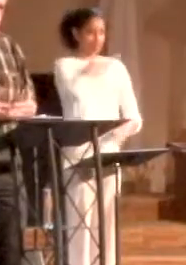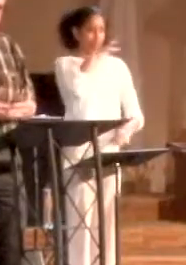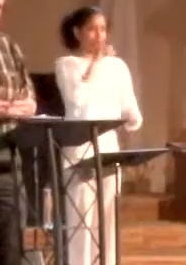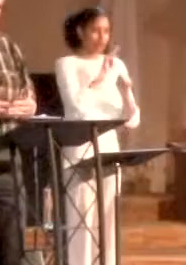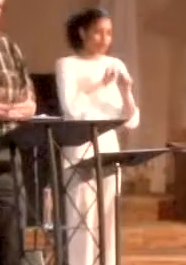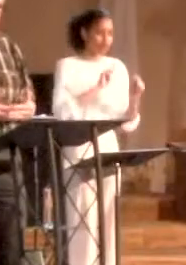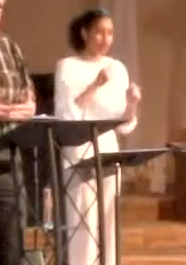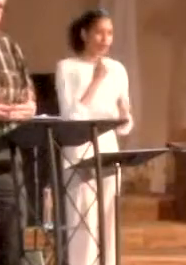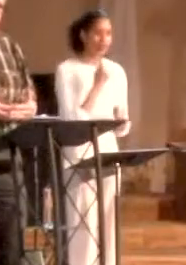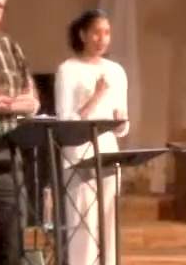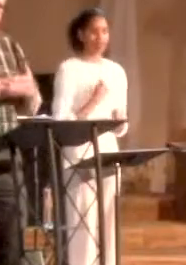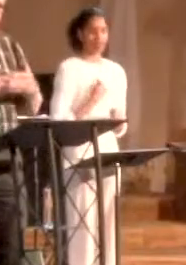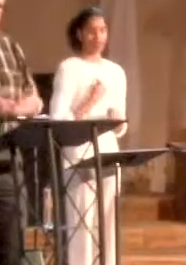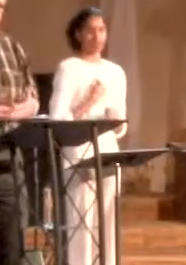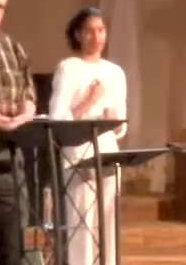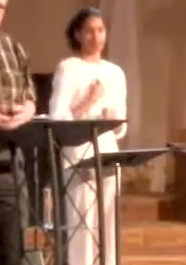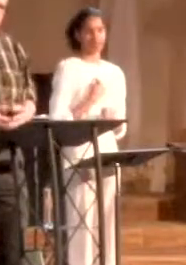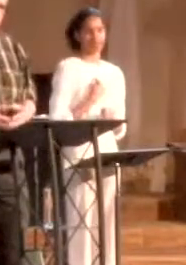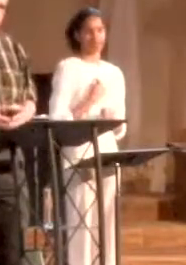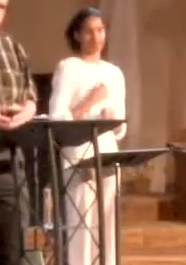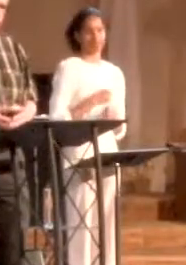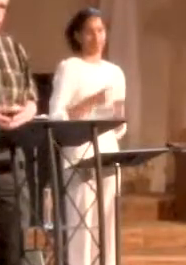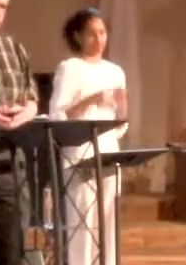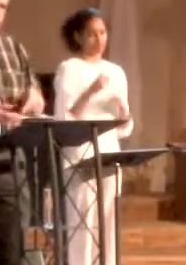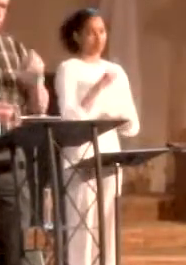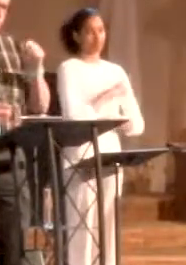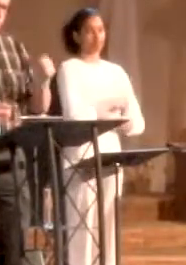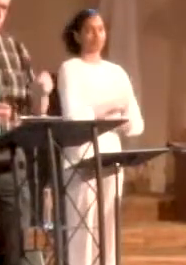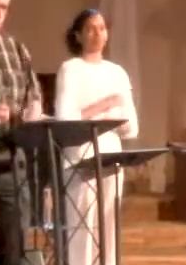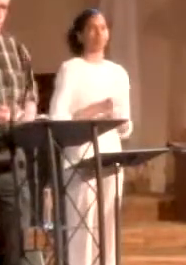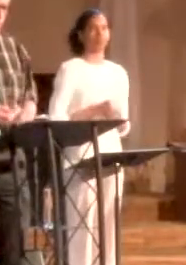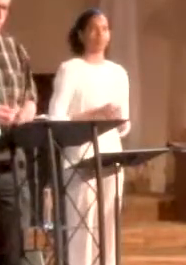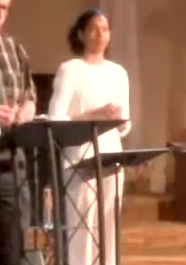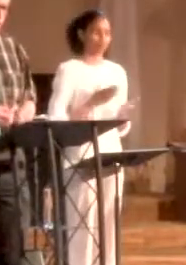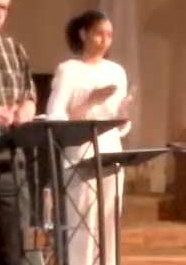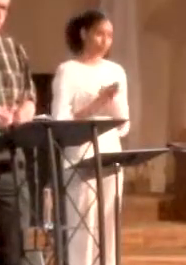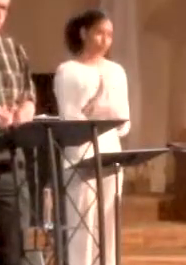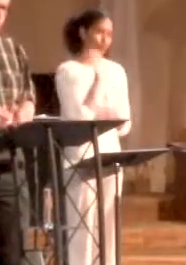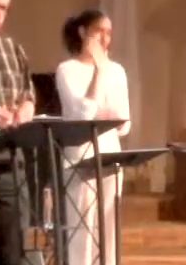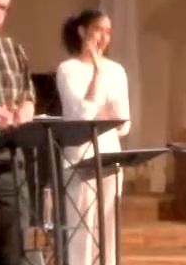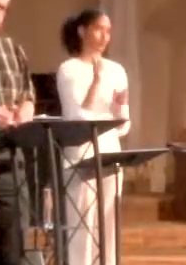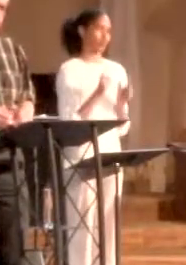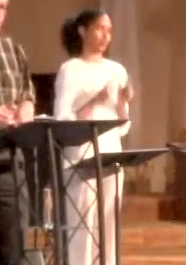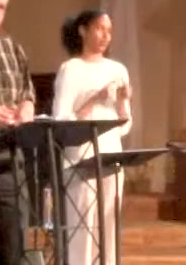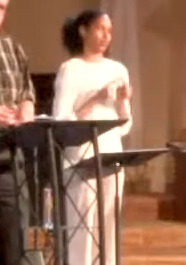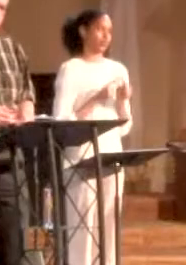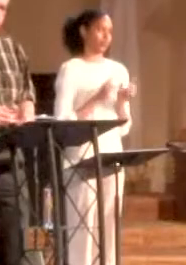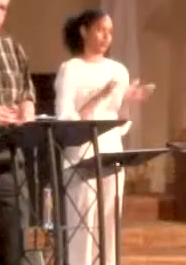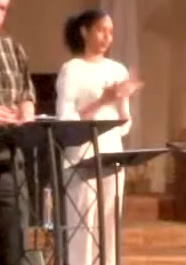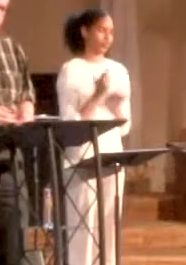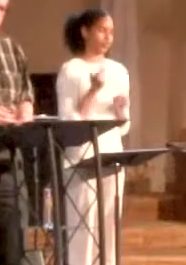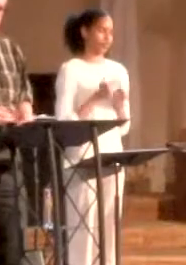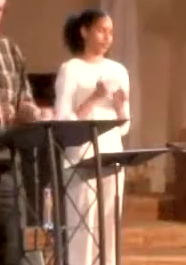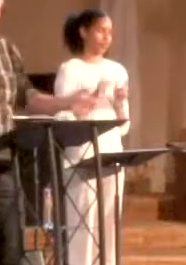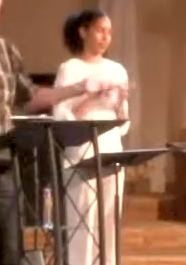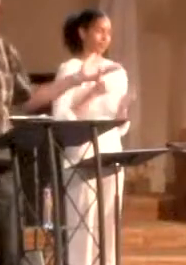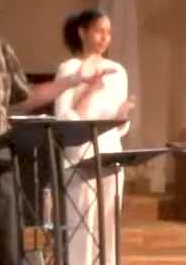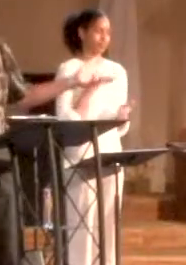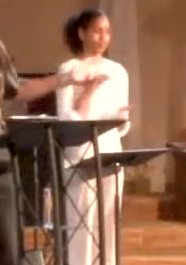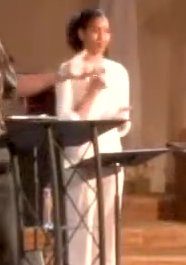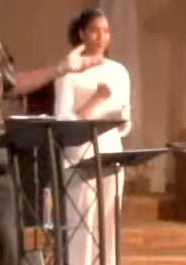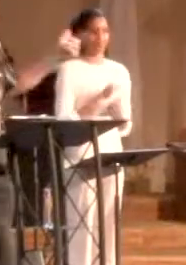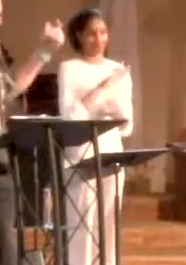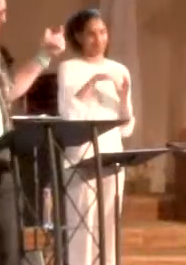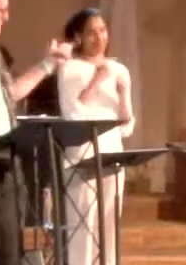to say to us today through your word. In Jesus' name we ask it. All God's